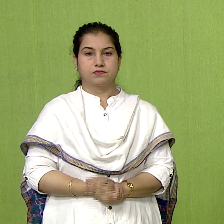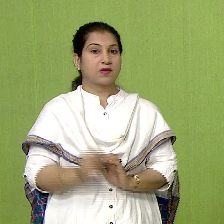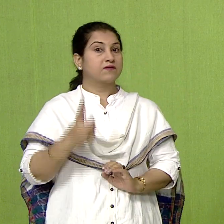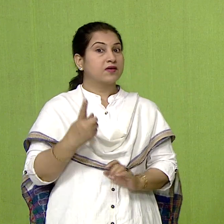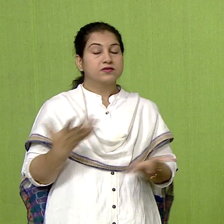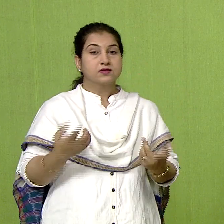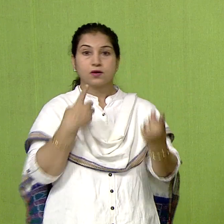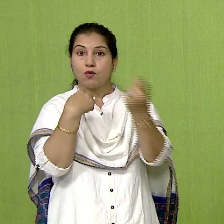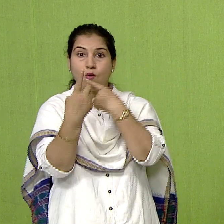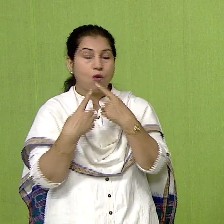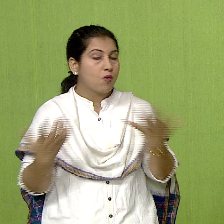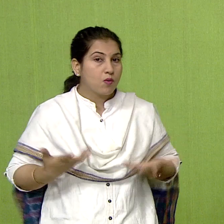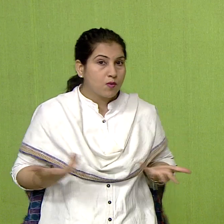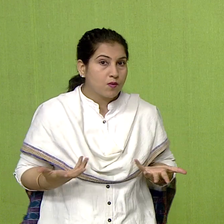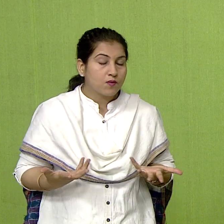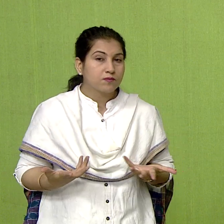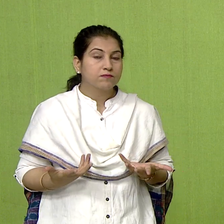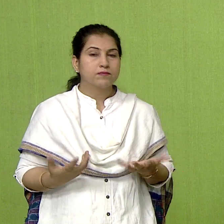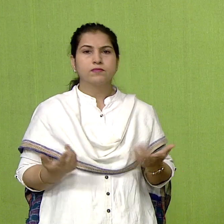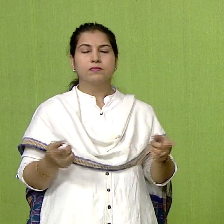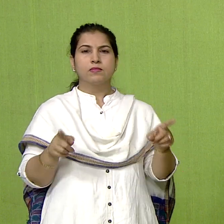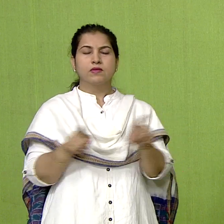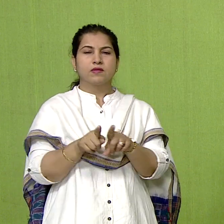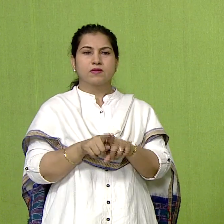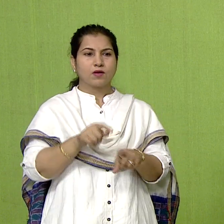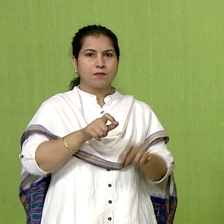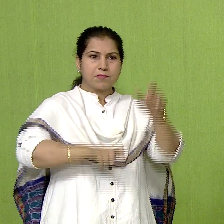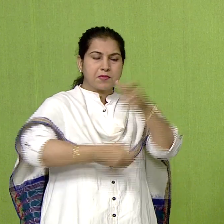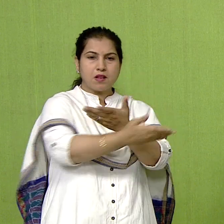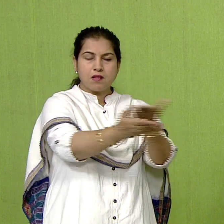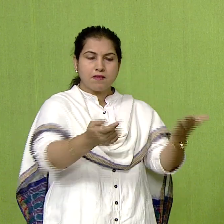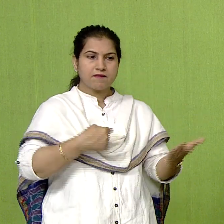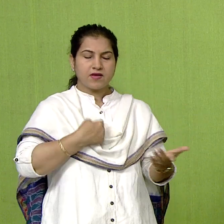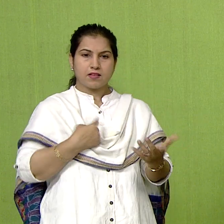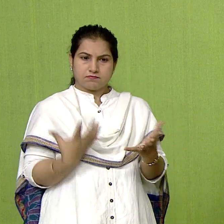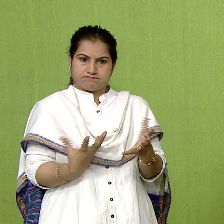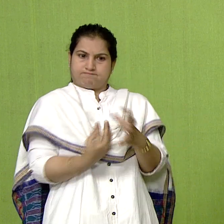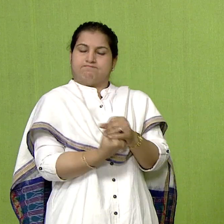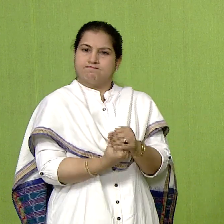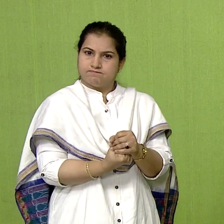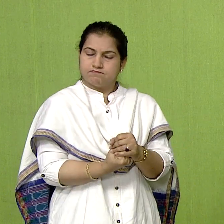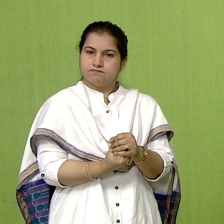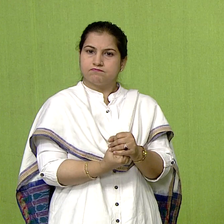First, we talked about rise of feelings of unity and nationalism among